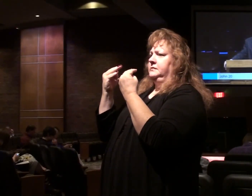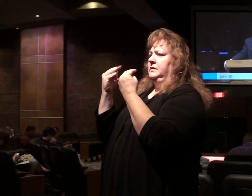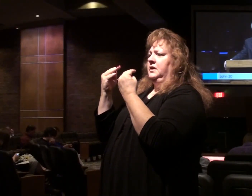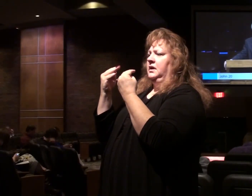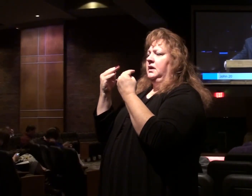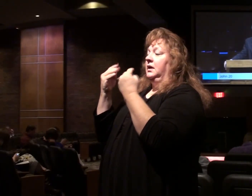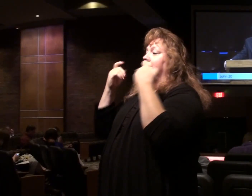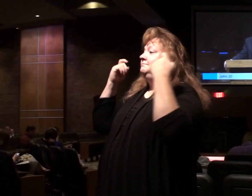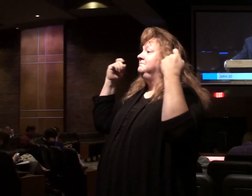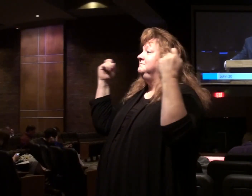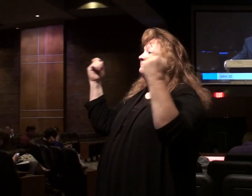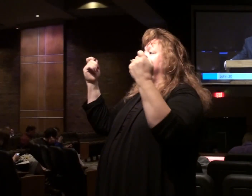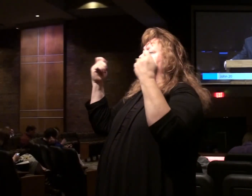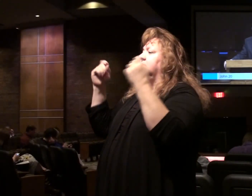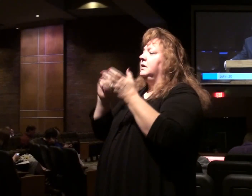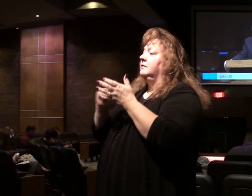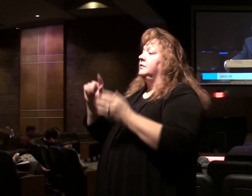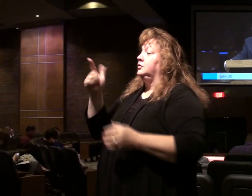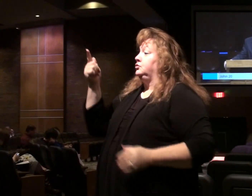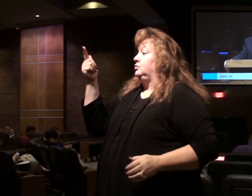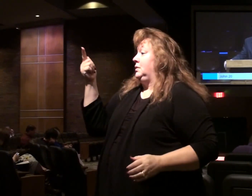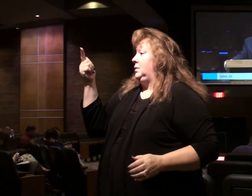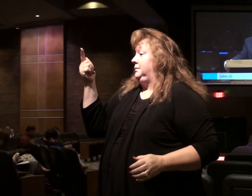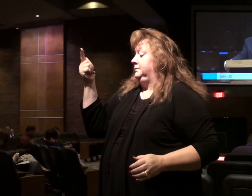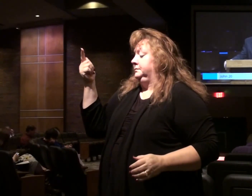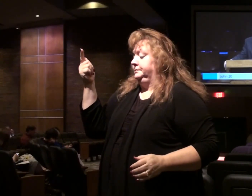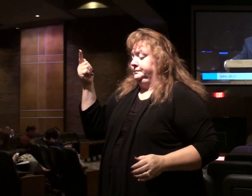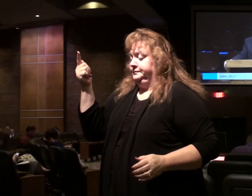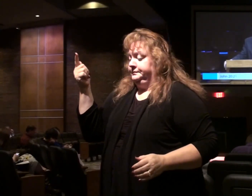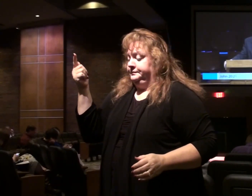they all rejoice. But look at verse 21.